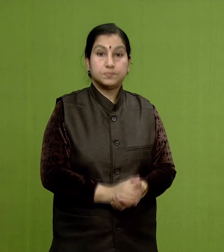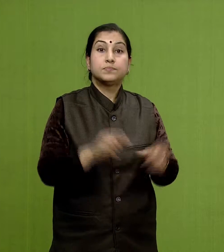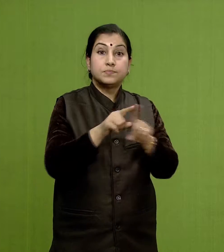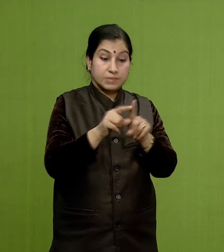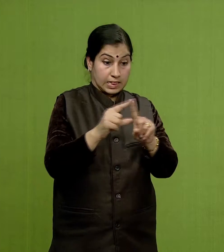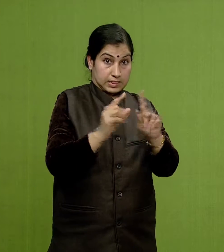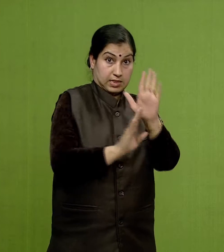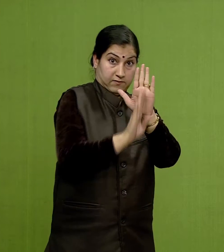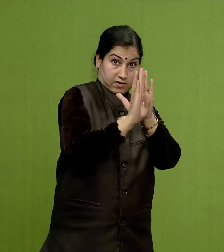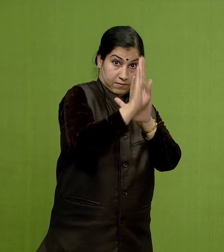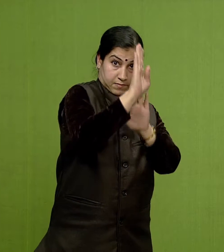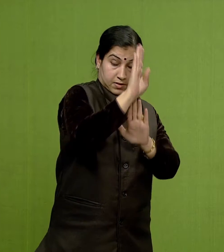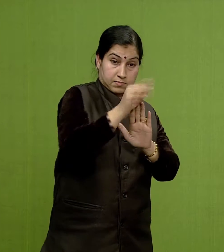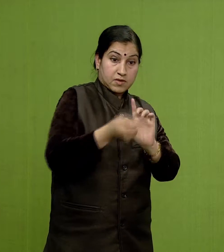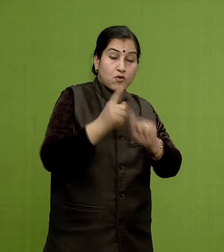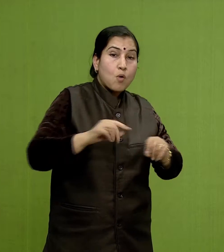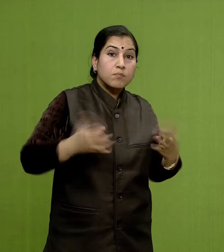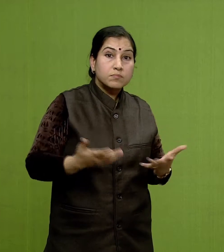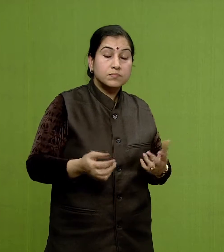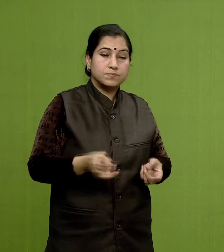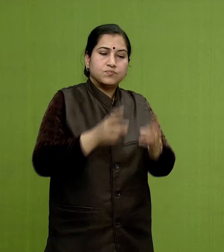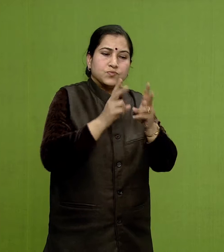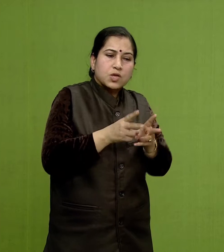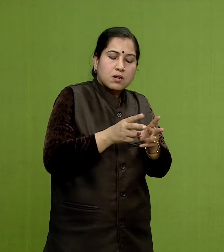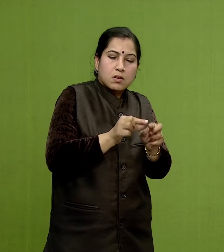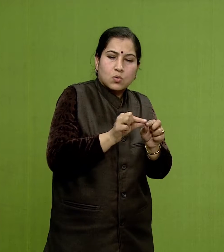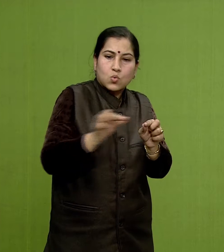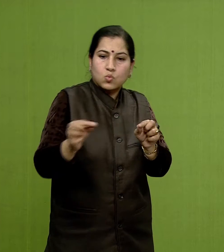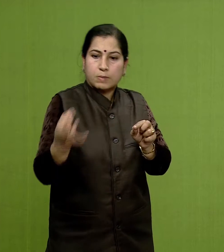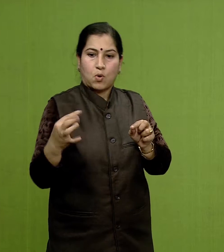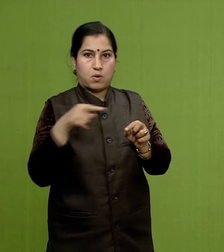Development proceeds from general to specific.